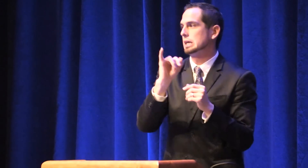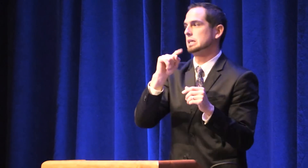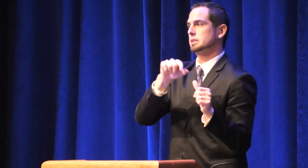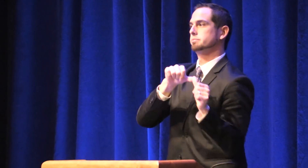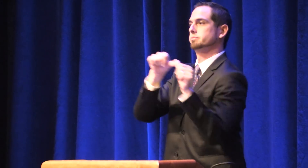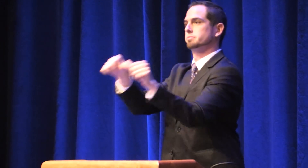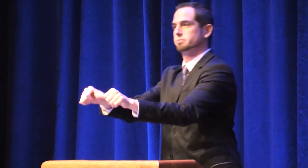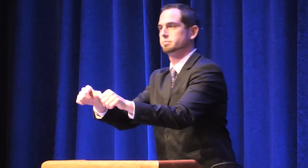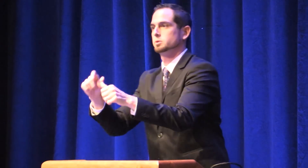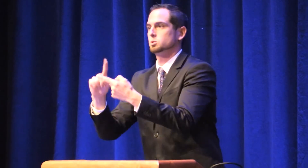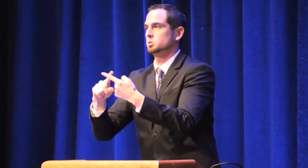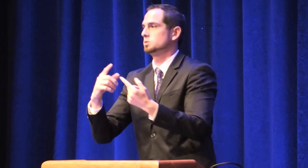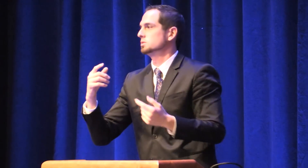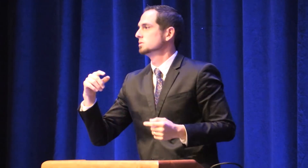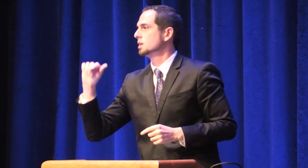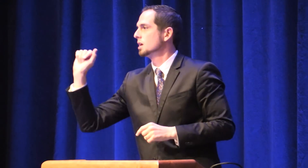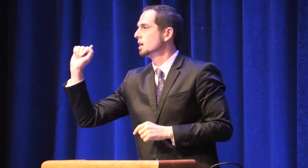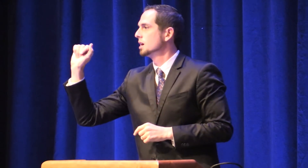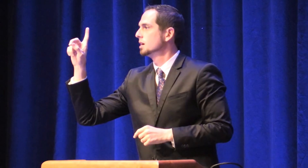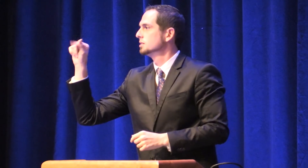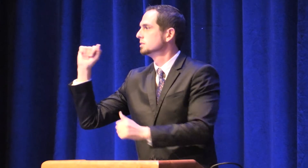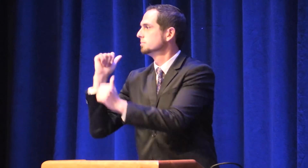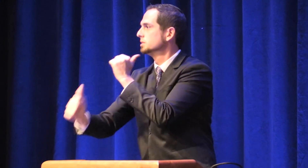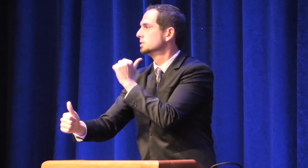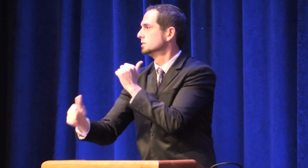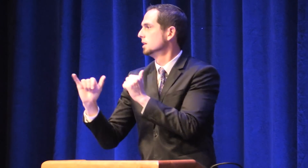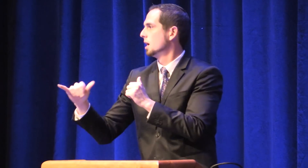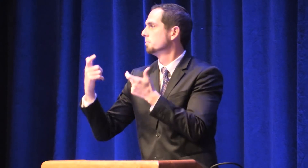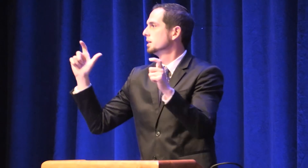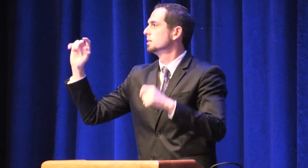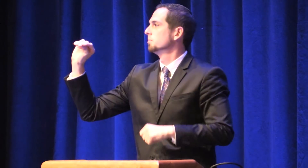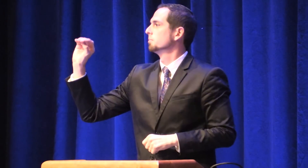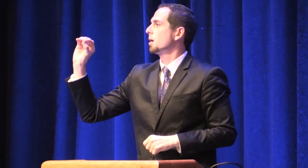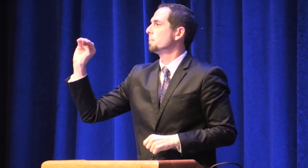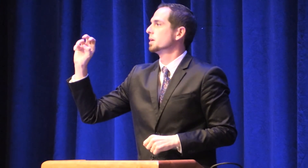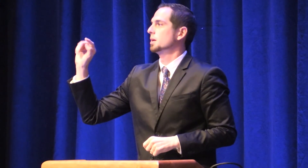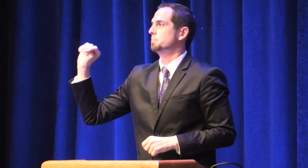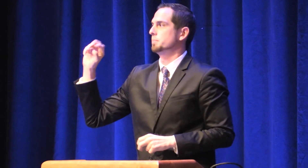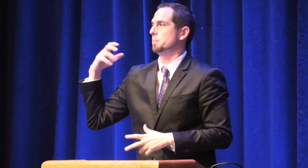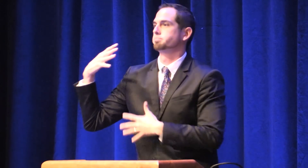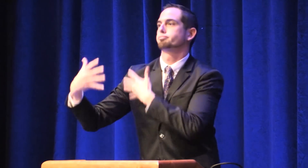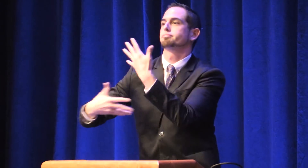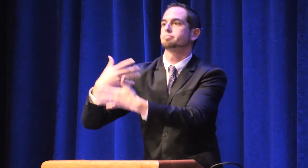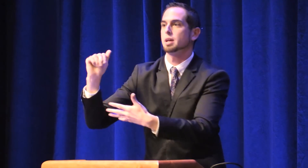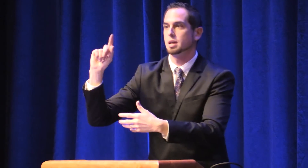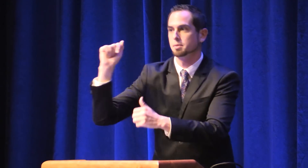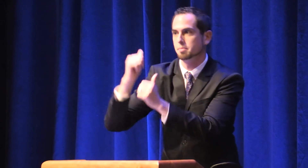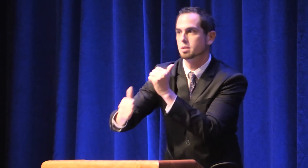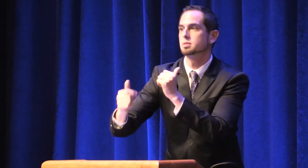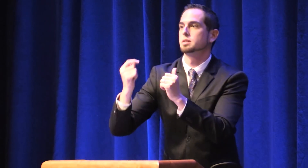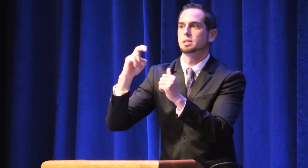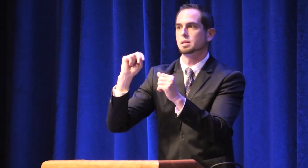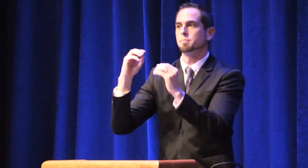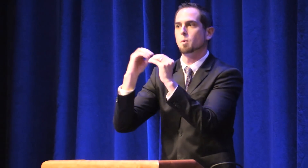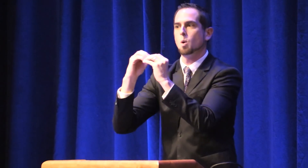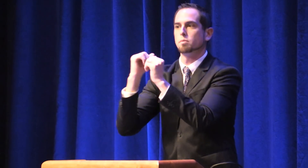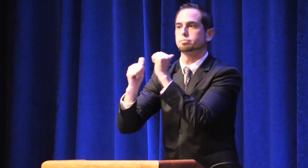And of course, it didn't end with DPN. That led to the passing of the ADA. All it took